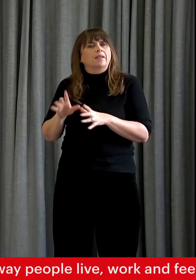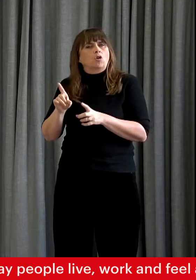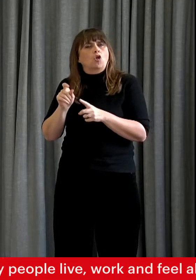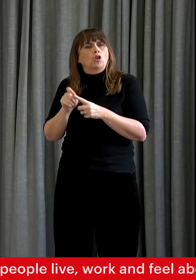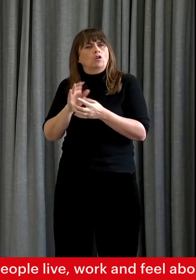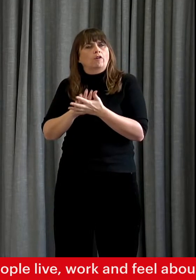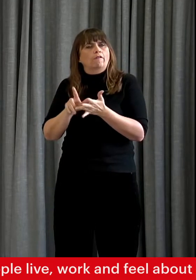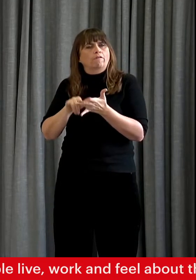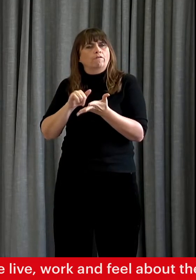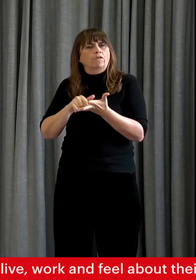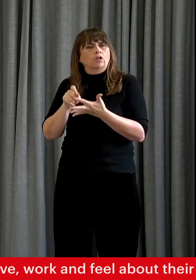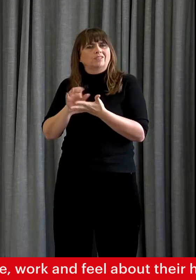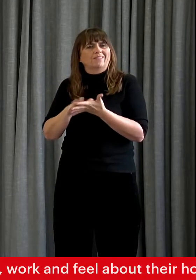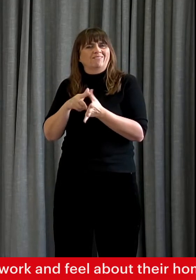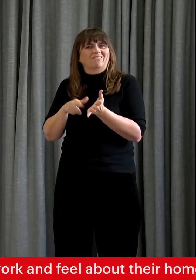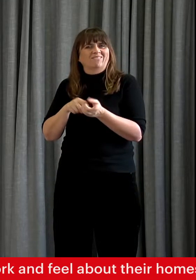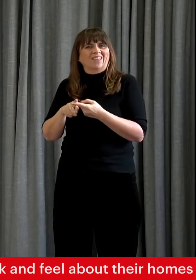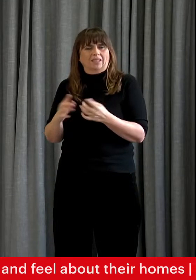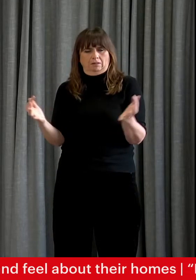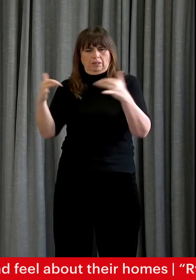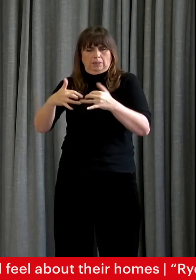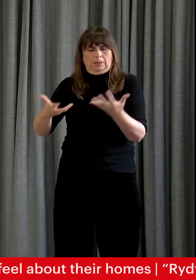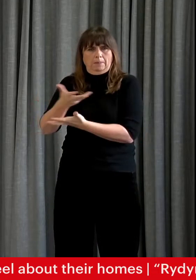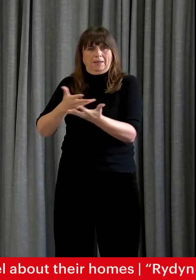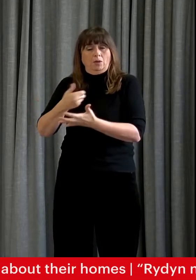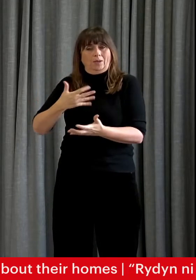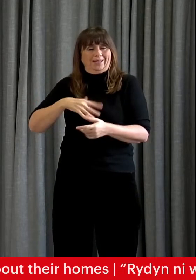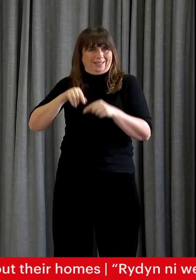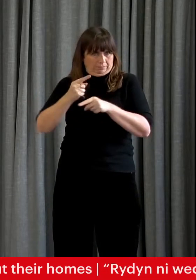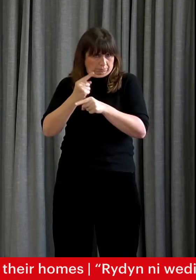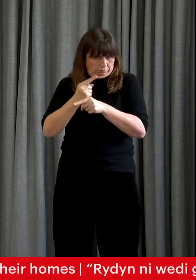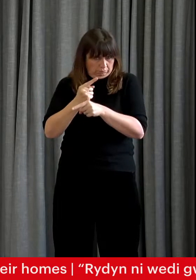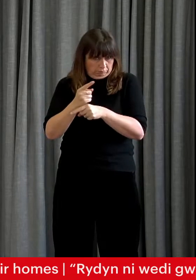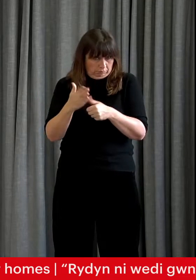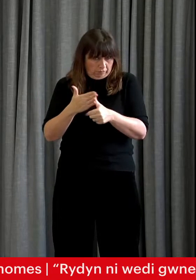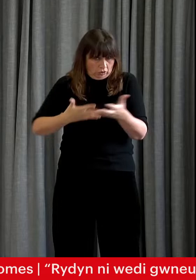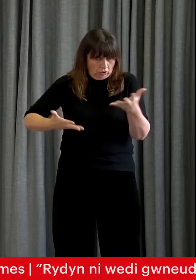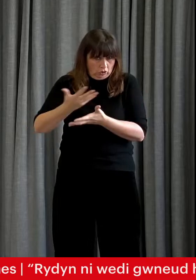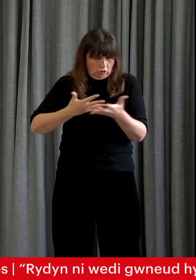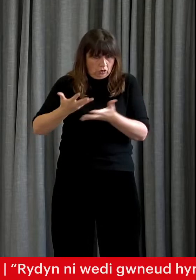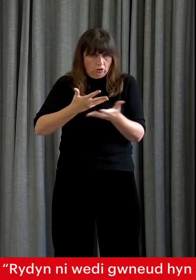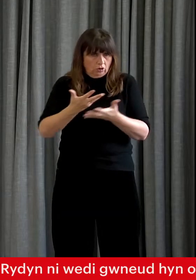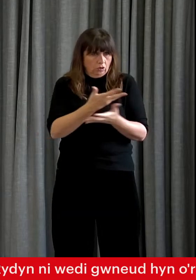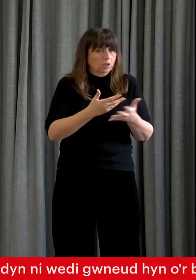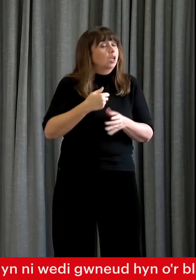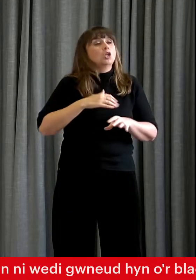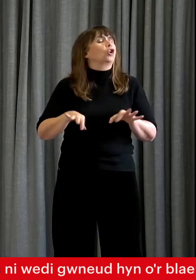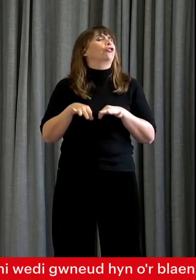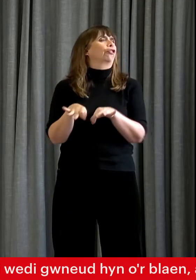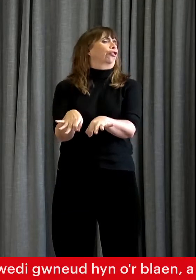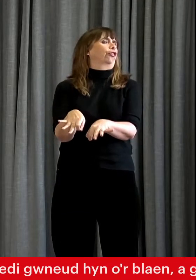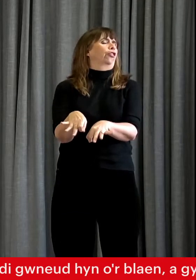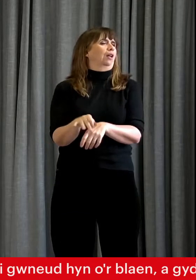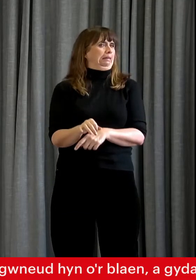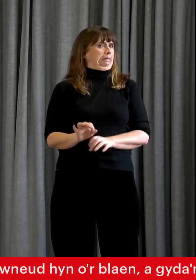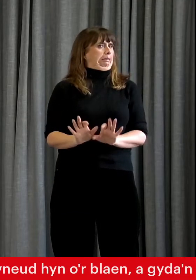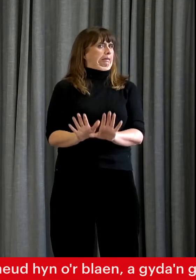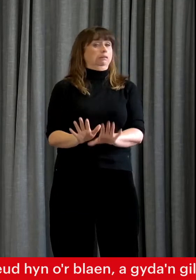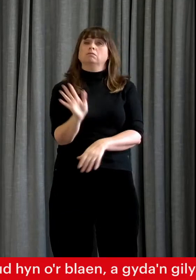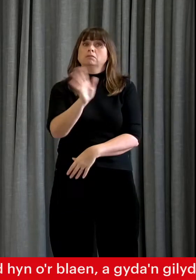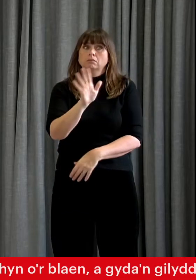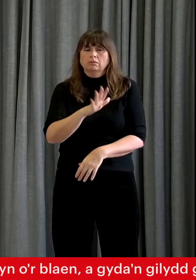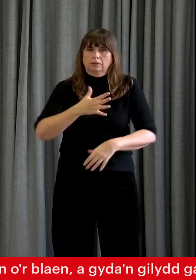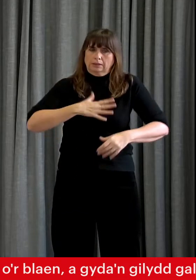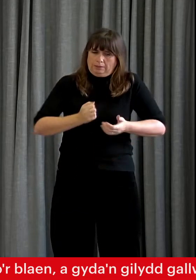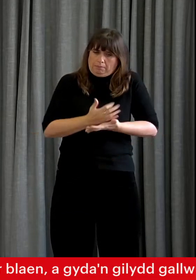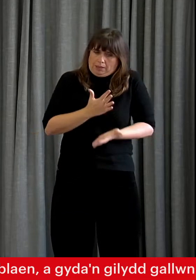water quality issues will come up there, and we'll be able to properly interrogate the data. So this isn't about delay for delay's sake. It's about making sure that the sequence of